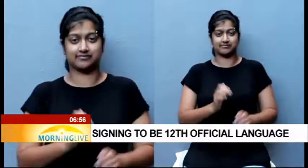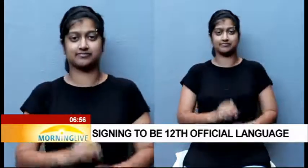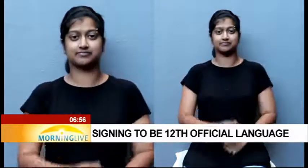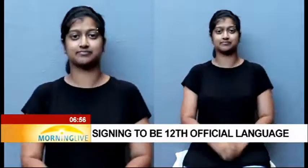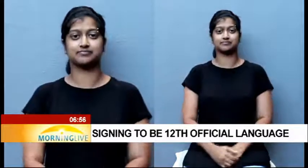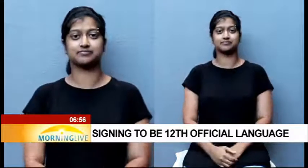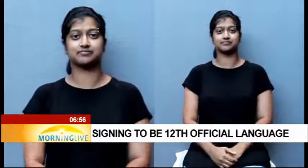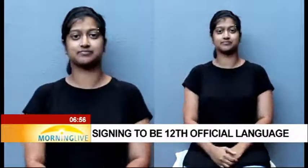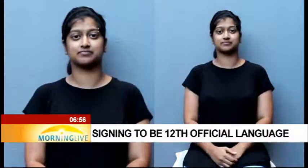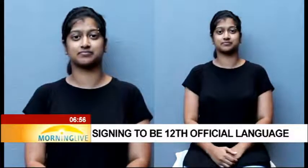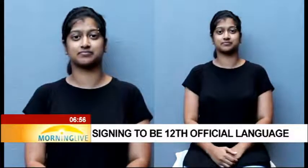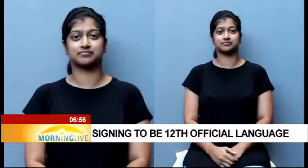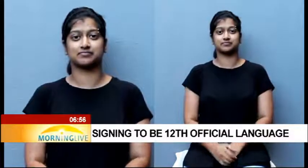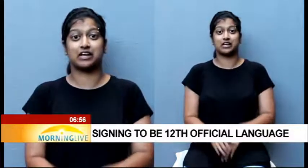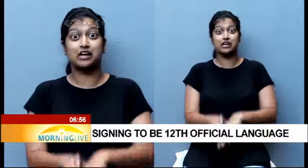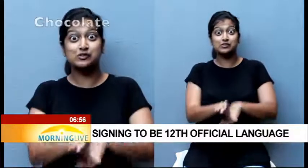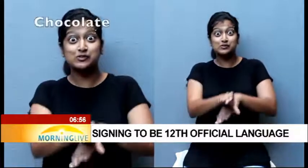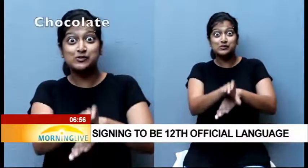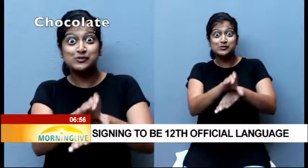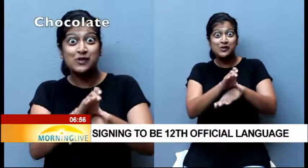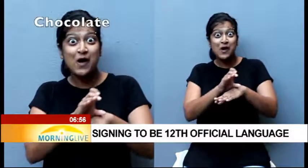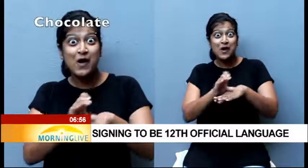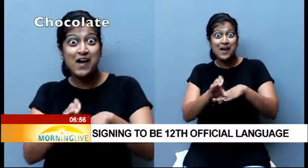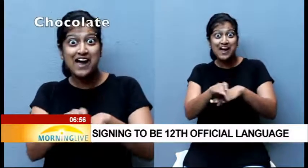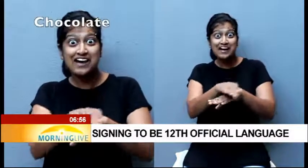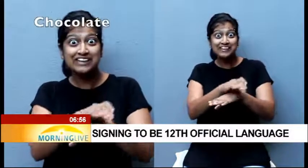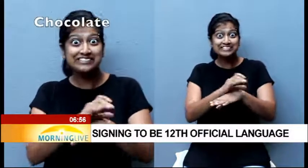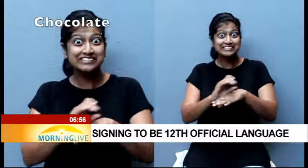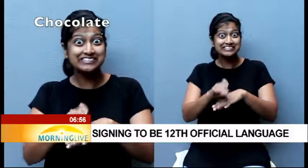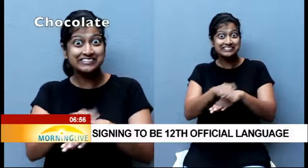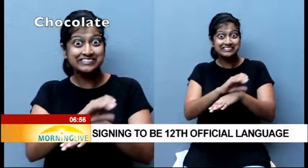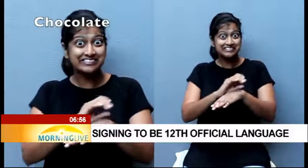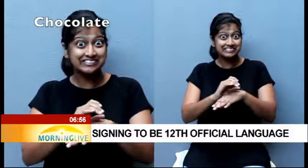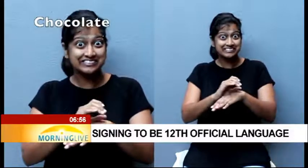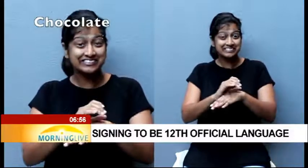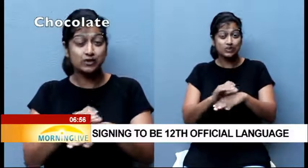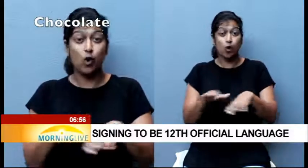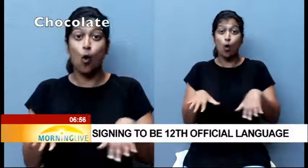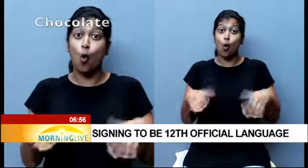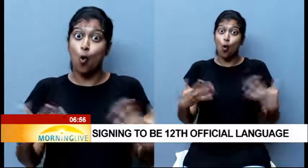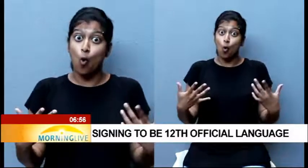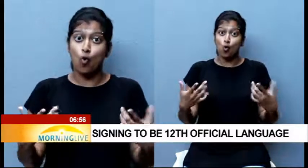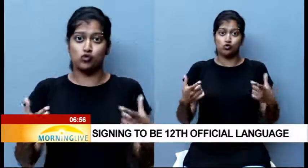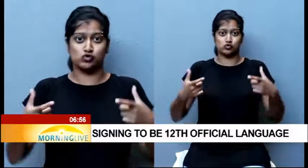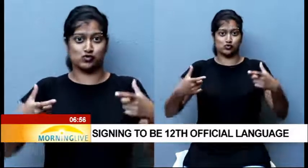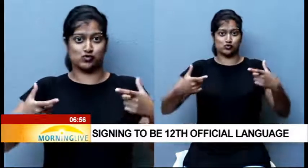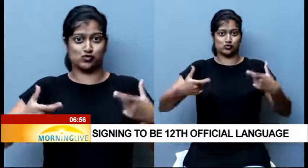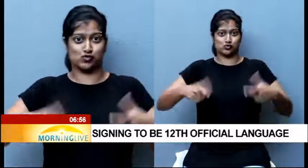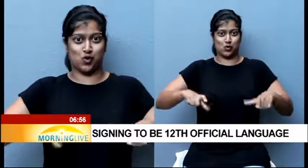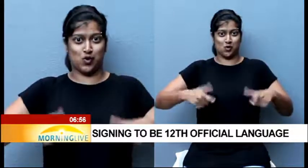terms of putting it into the school curriculum, obviously these are all processes that need to be worked through, but is that the ultimate, that